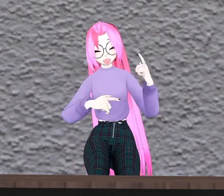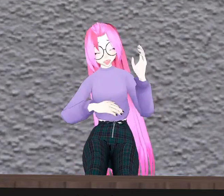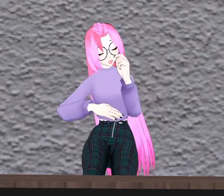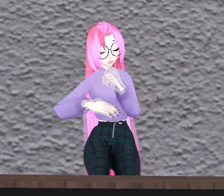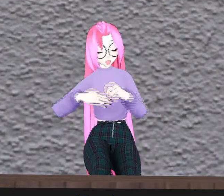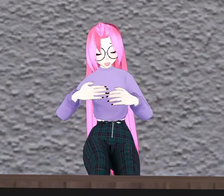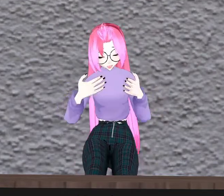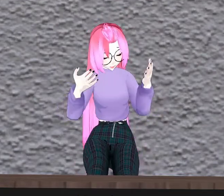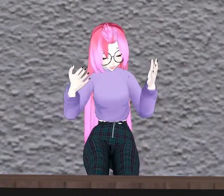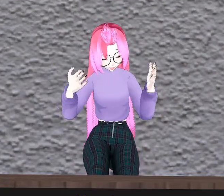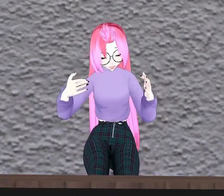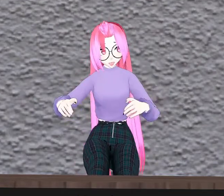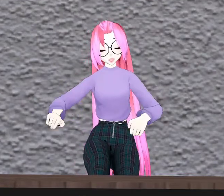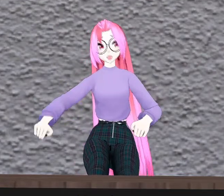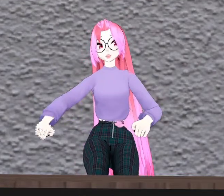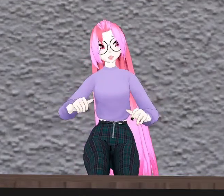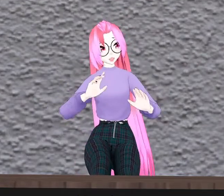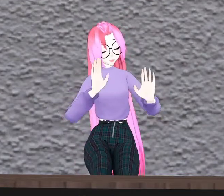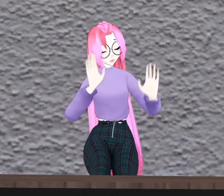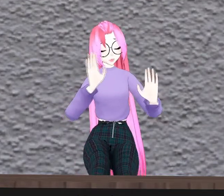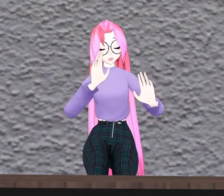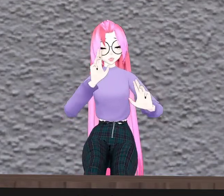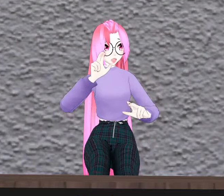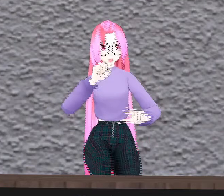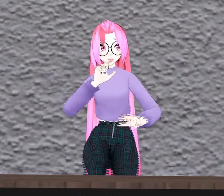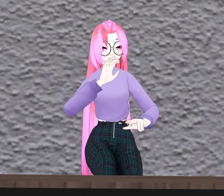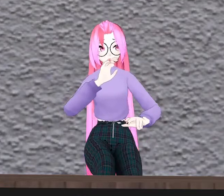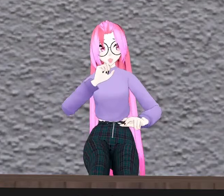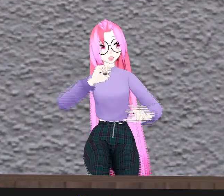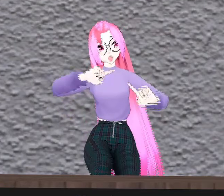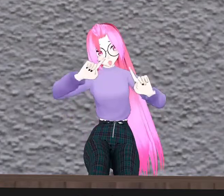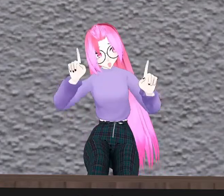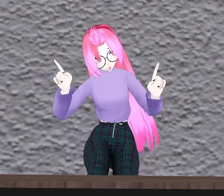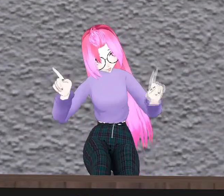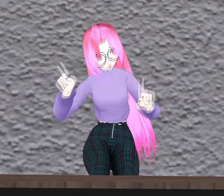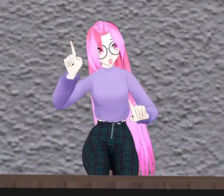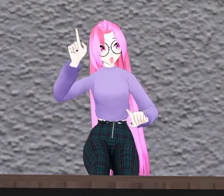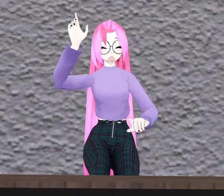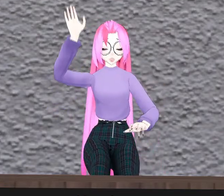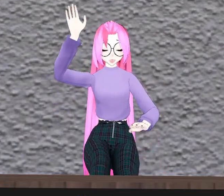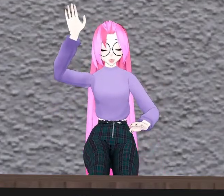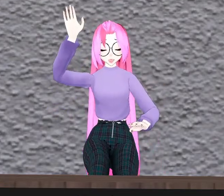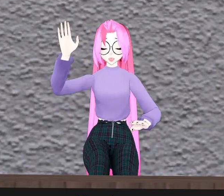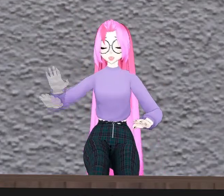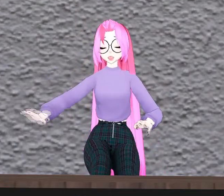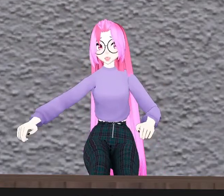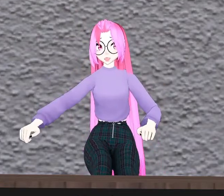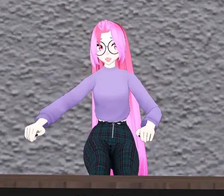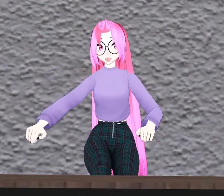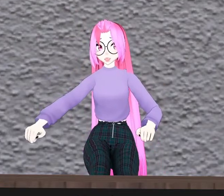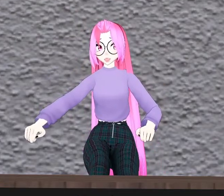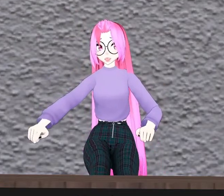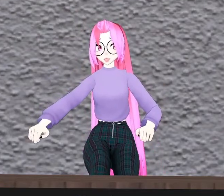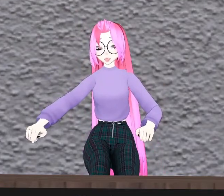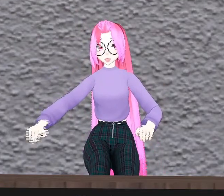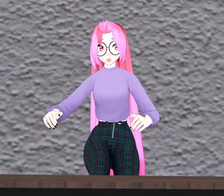you sign dinosaur? And I'll totally help you with that. So yeah, no talking unless you're going to be asking questions. What do you